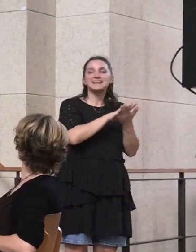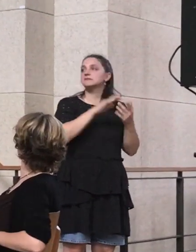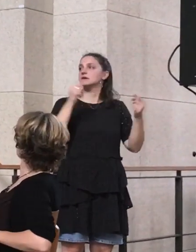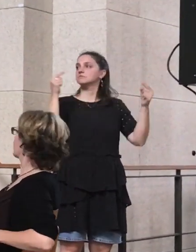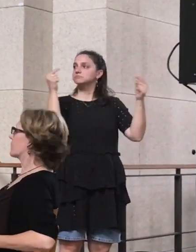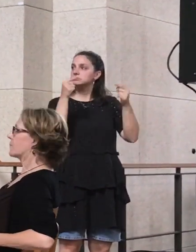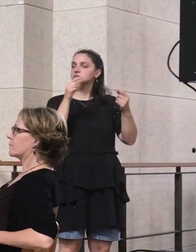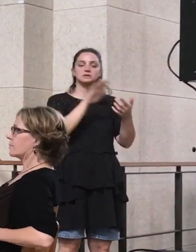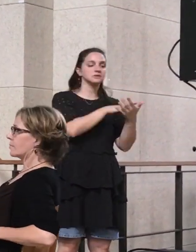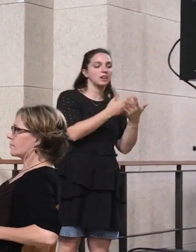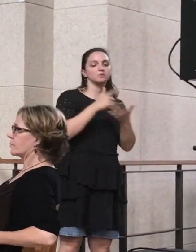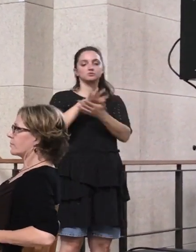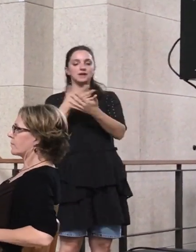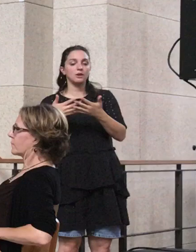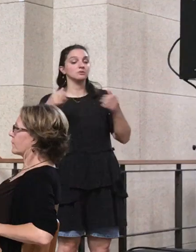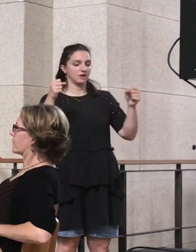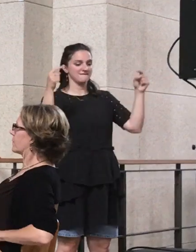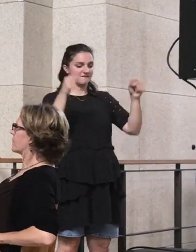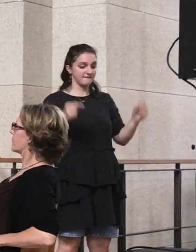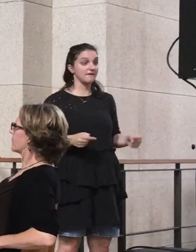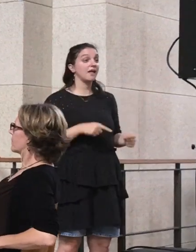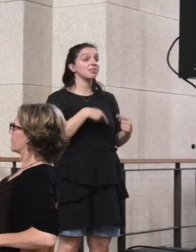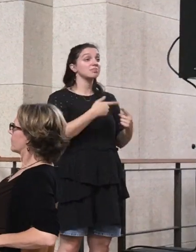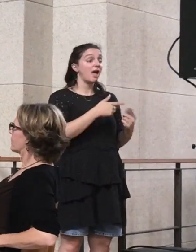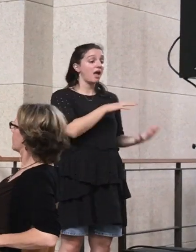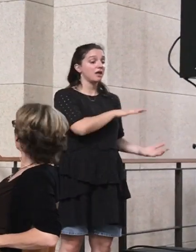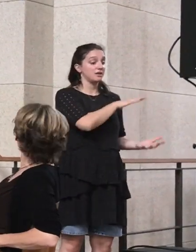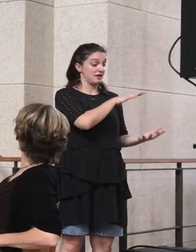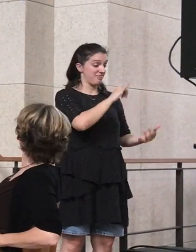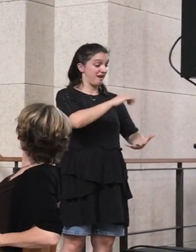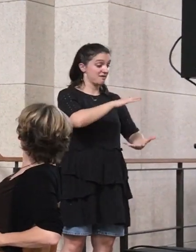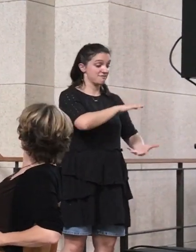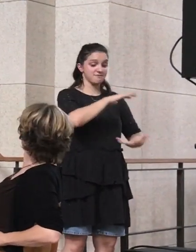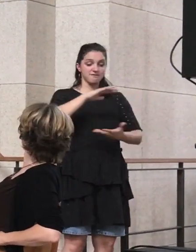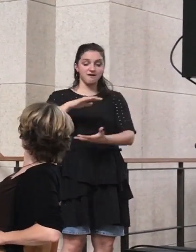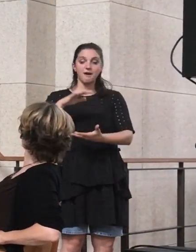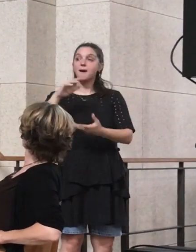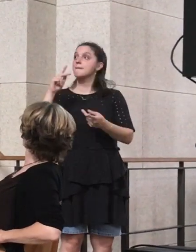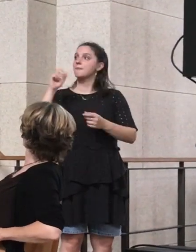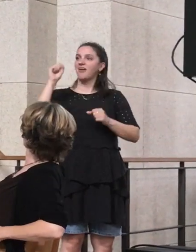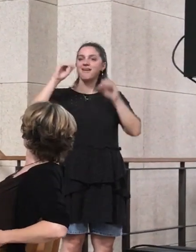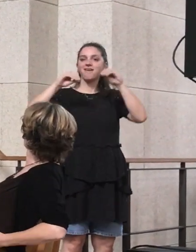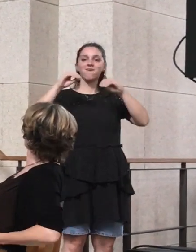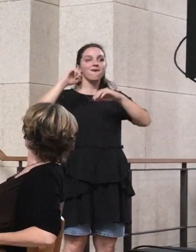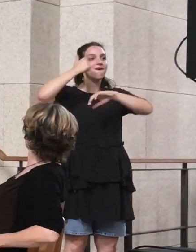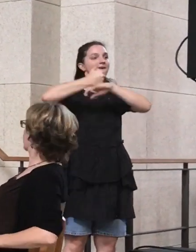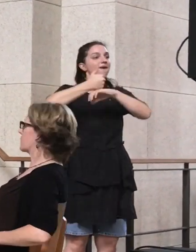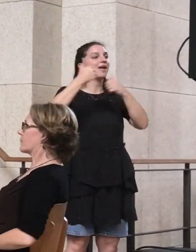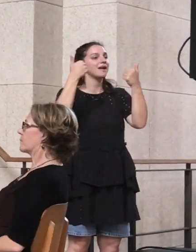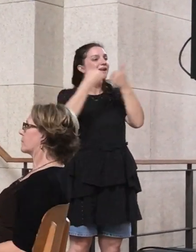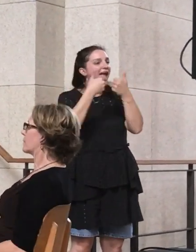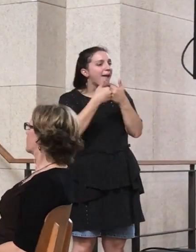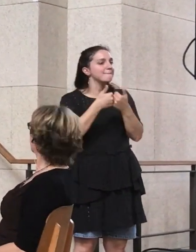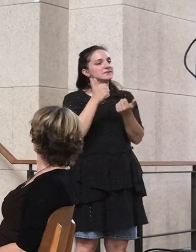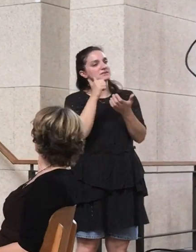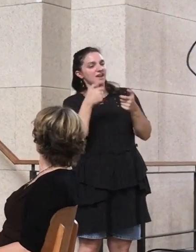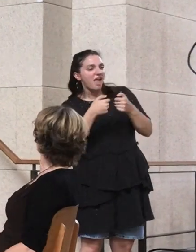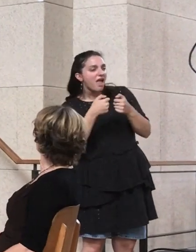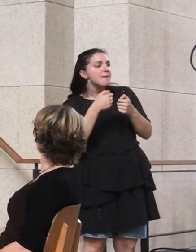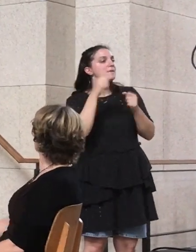that database, on top of it, you can build social platforms, games, ways for people to interact with the data, and thereby add more meaning and more depth to that data.